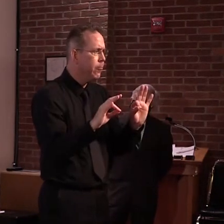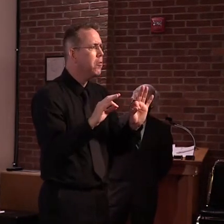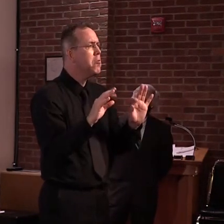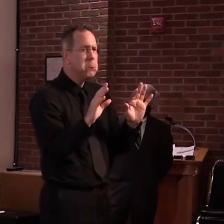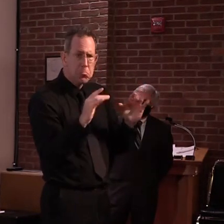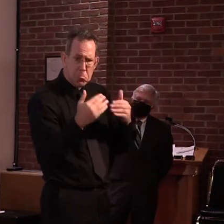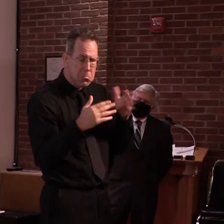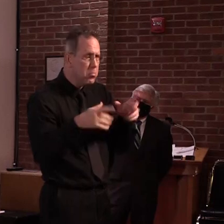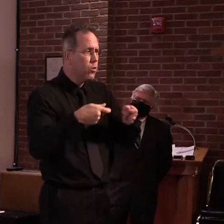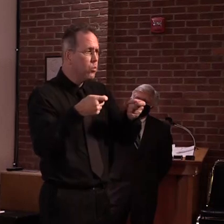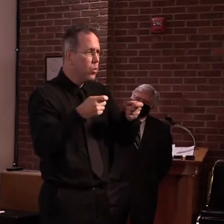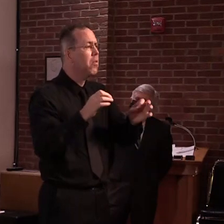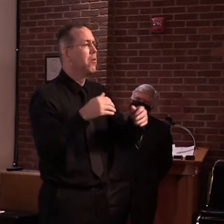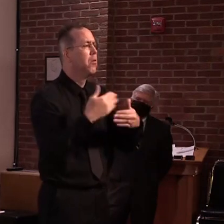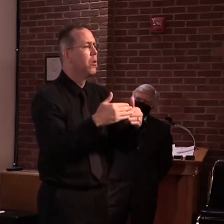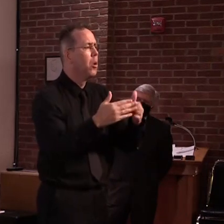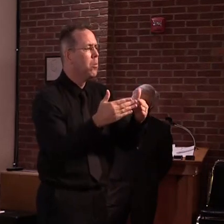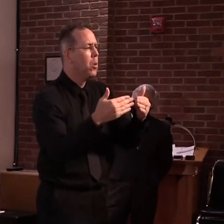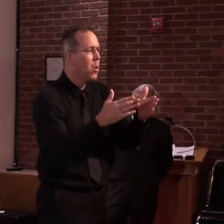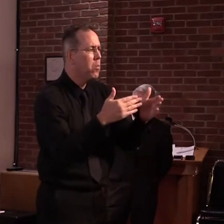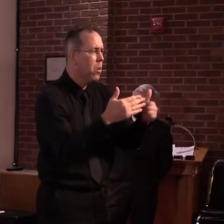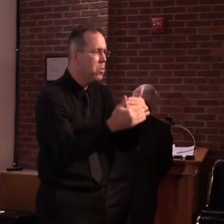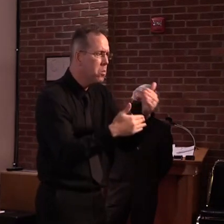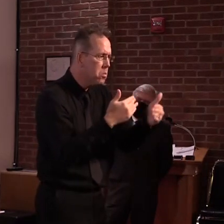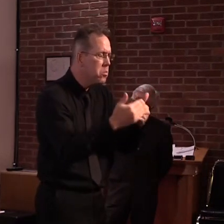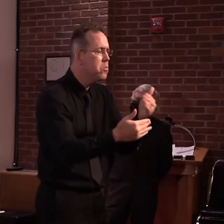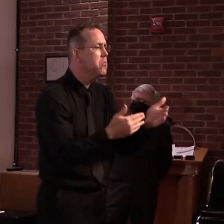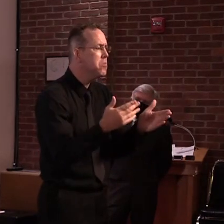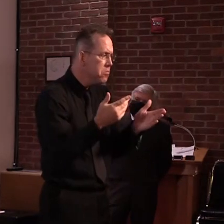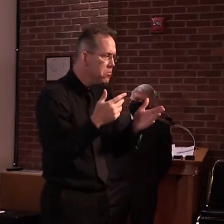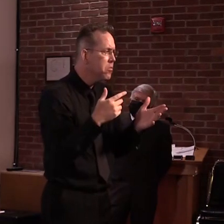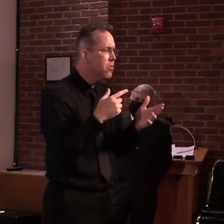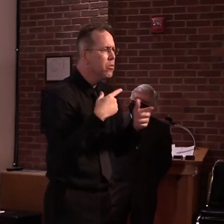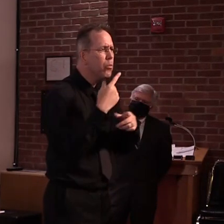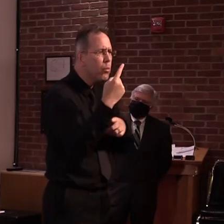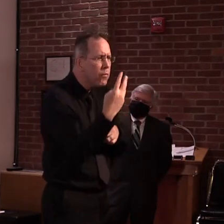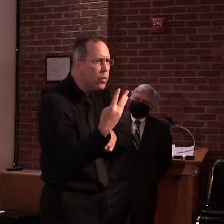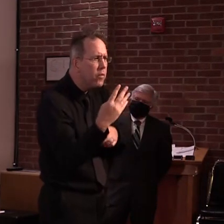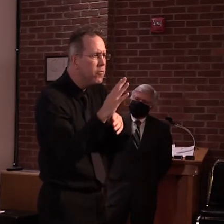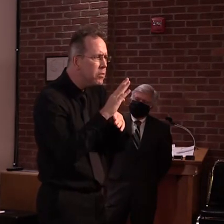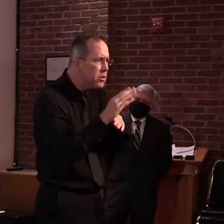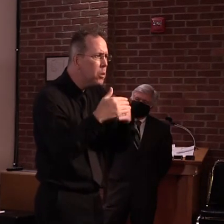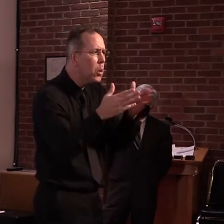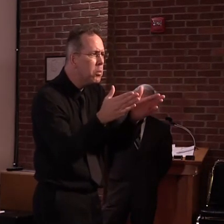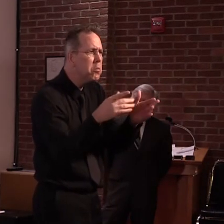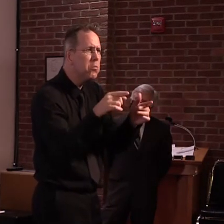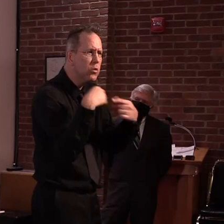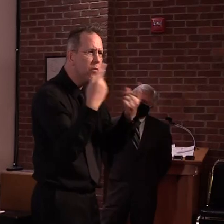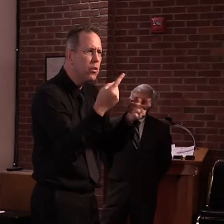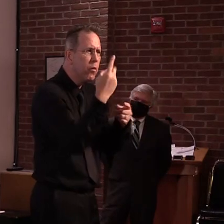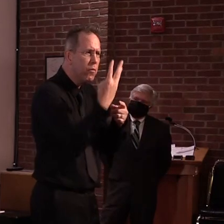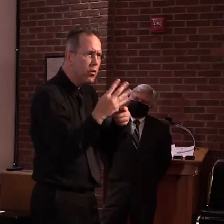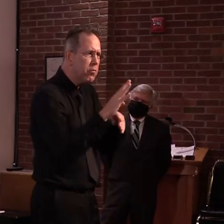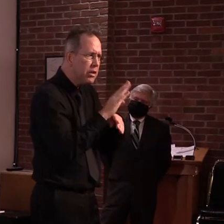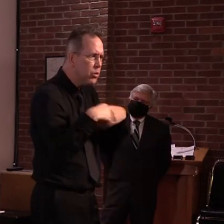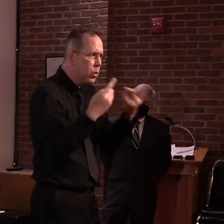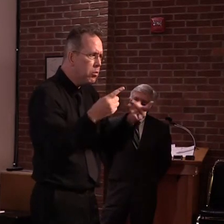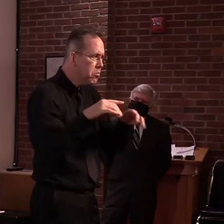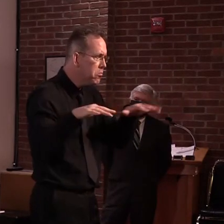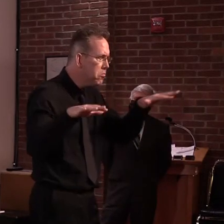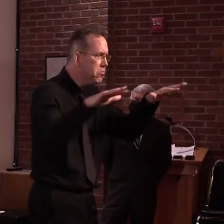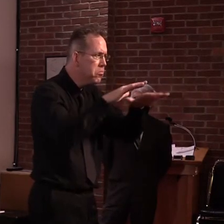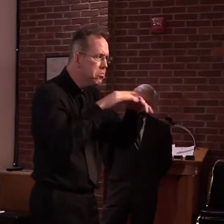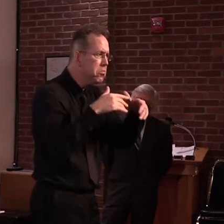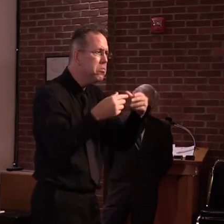quarter, maybe to a third at this point. I'm hoping that we can continue to follow that path, and things